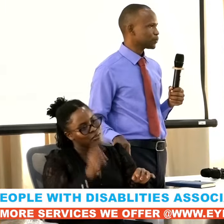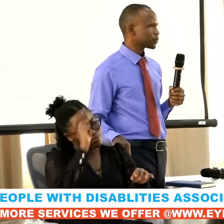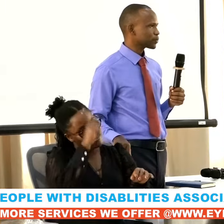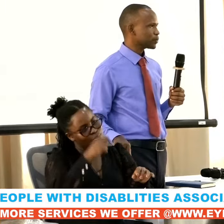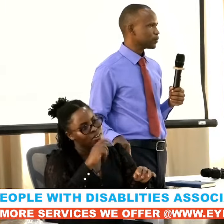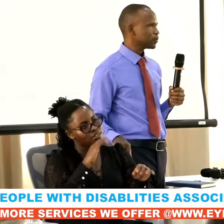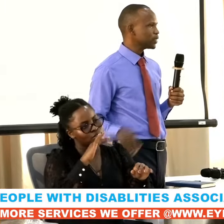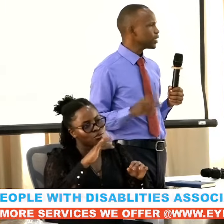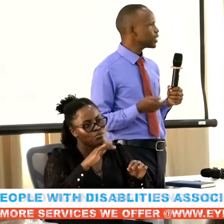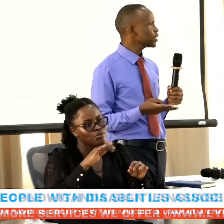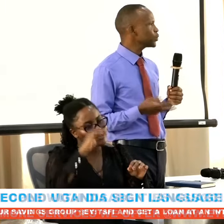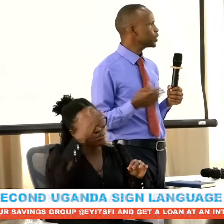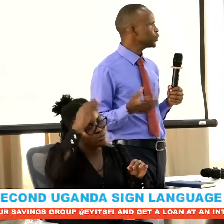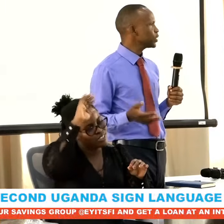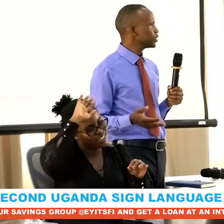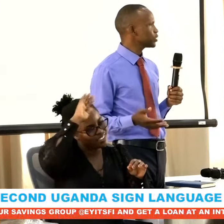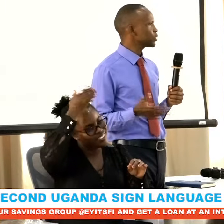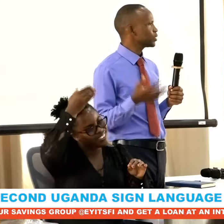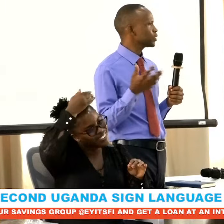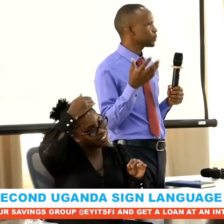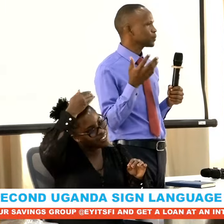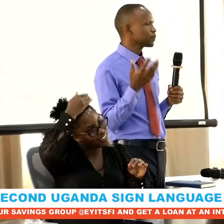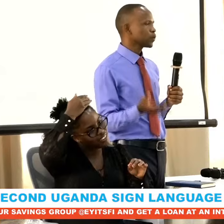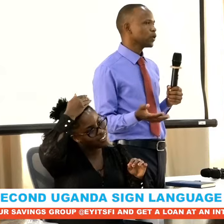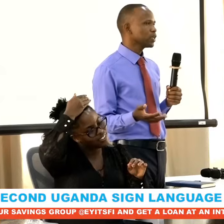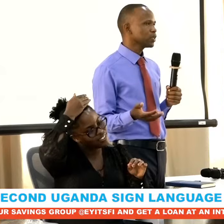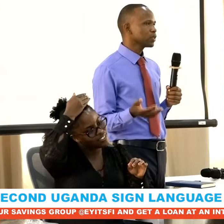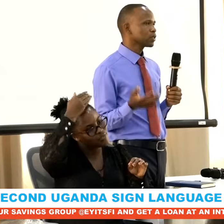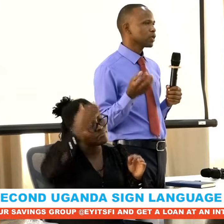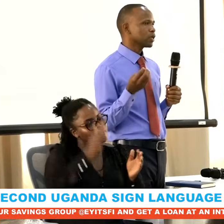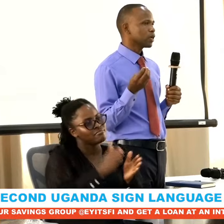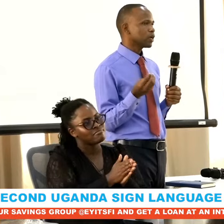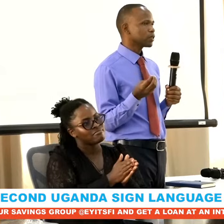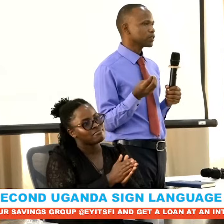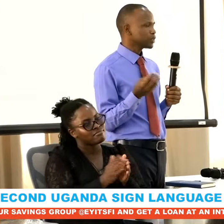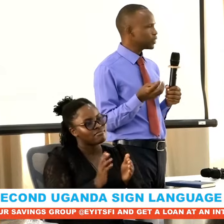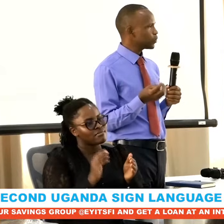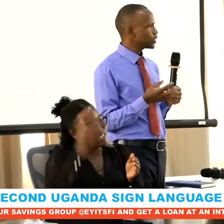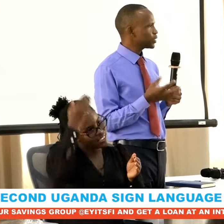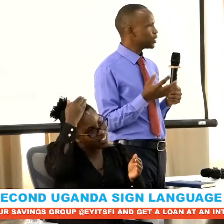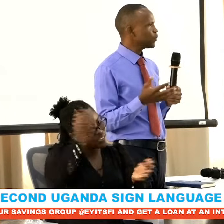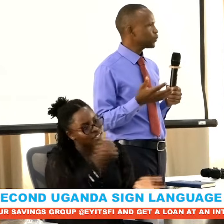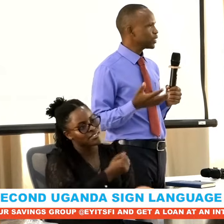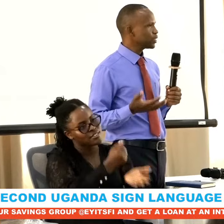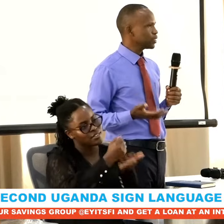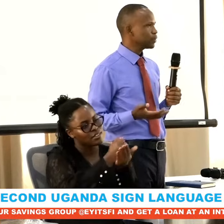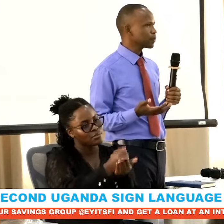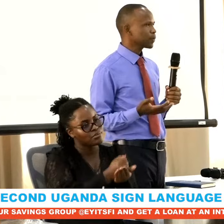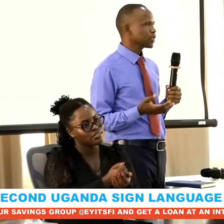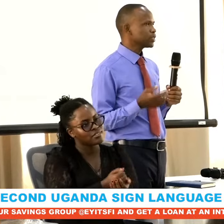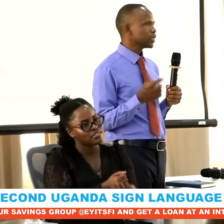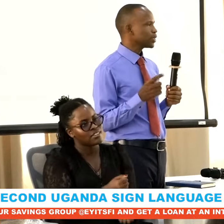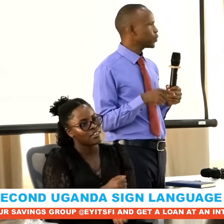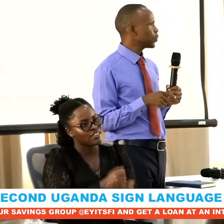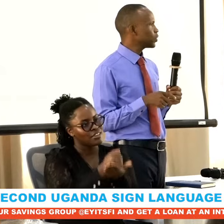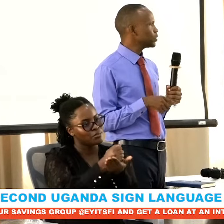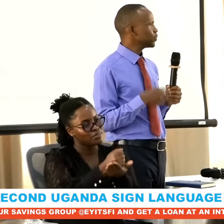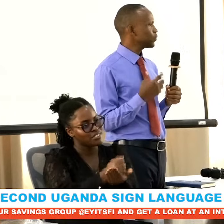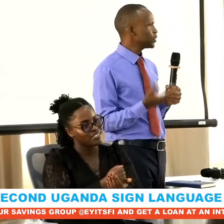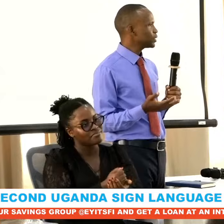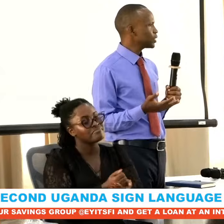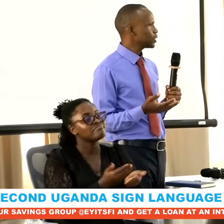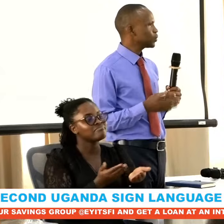helped. Another situation is when still was a deaf lady. She had